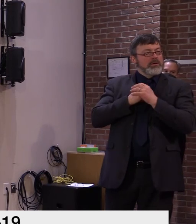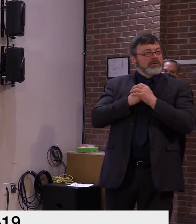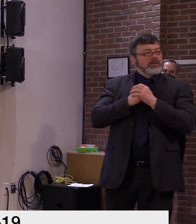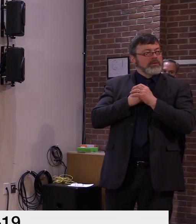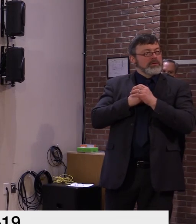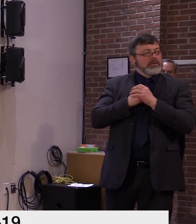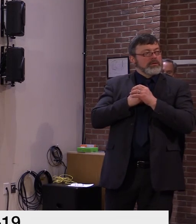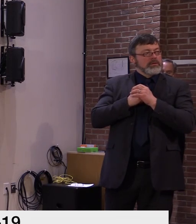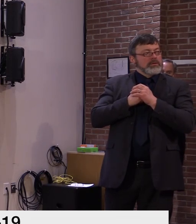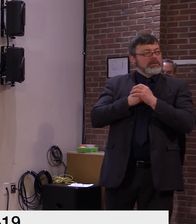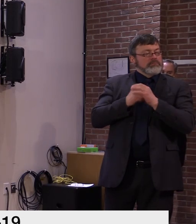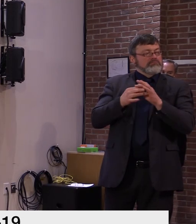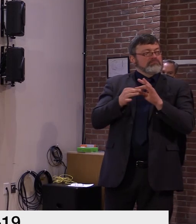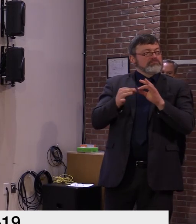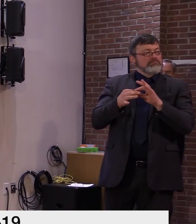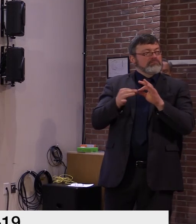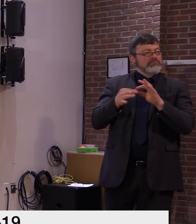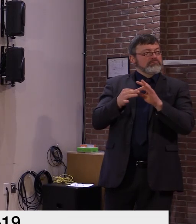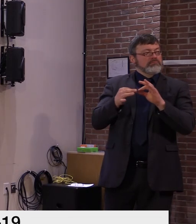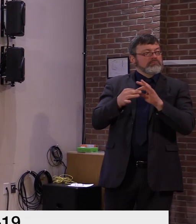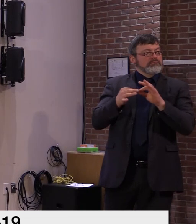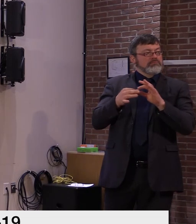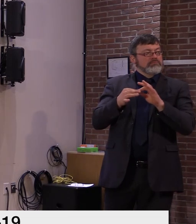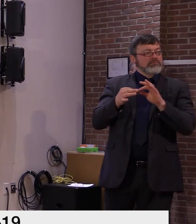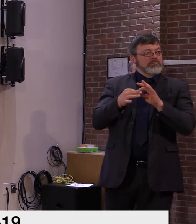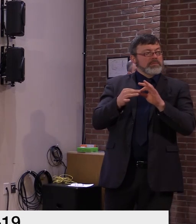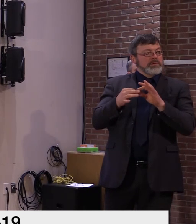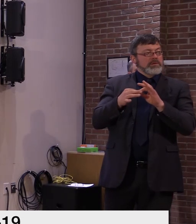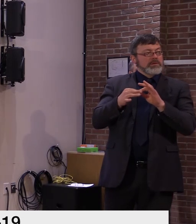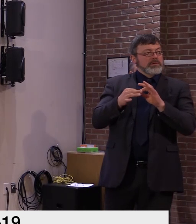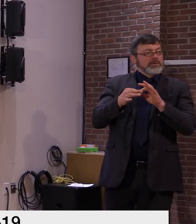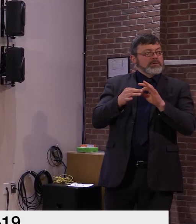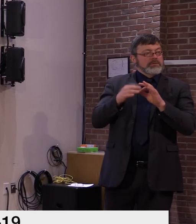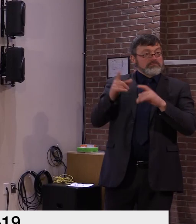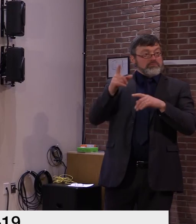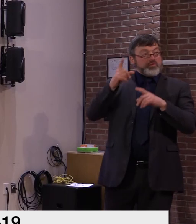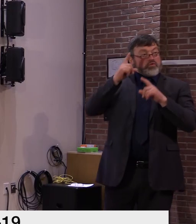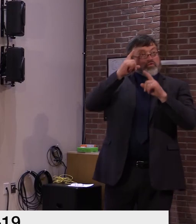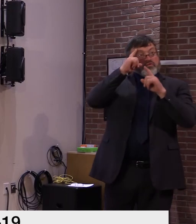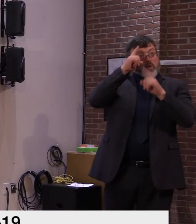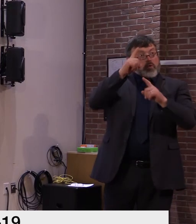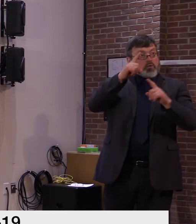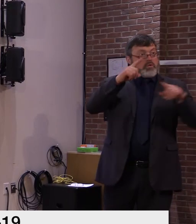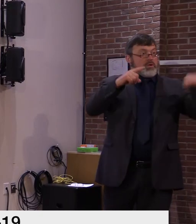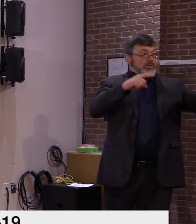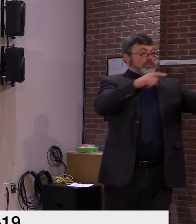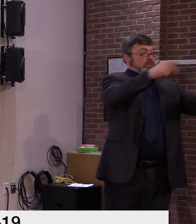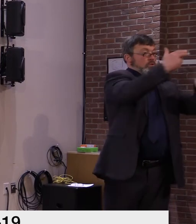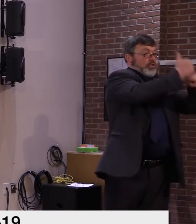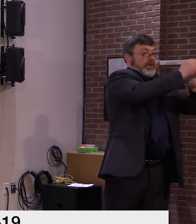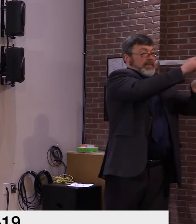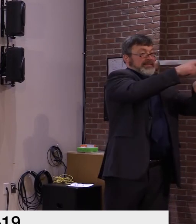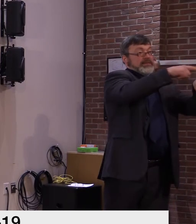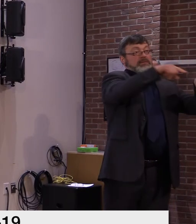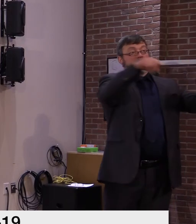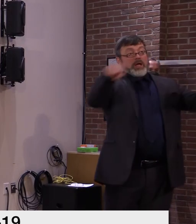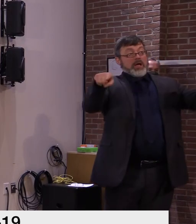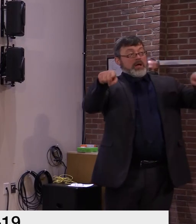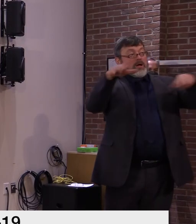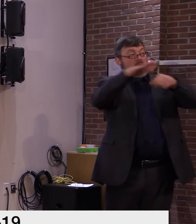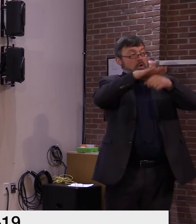October, but do you have an estimate of what the reduction to the program would be in terms of how much vouchers would be distributed